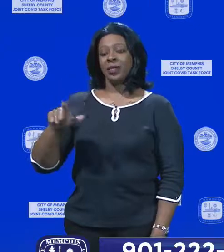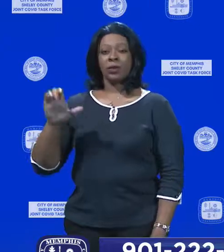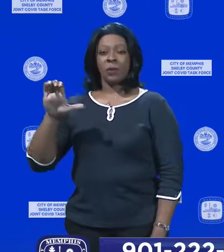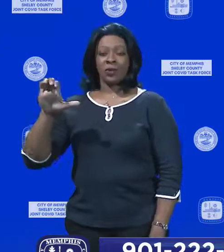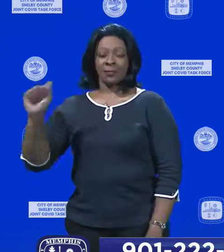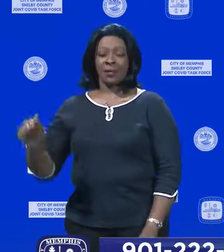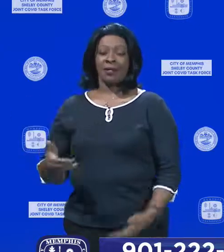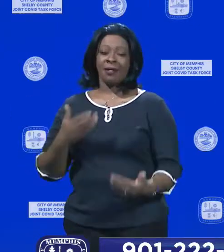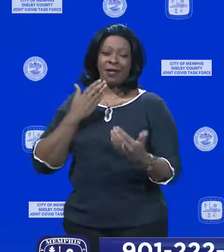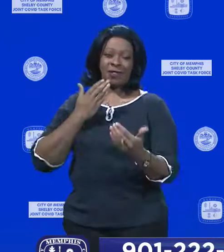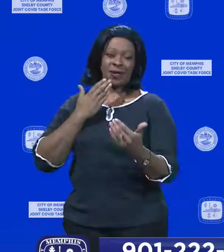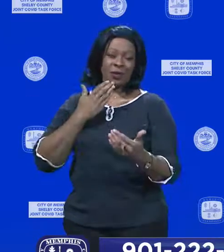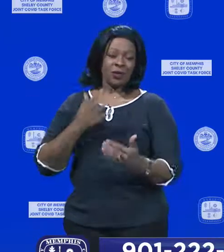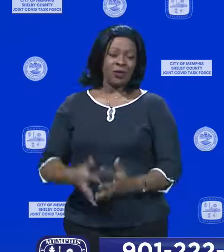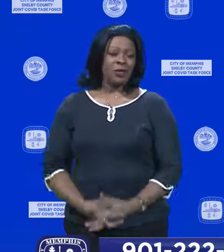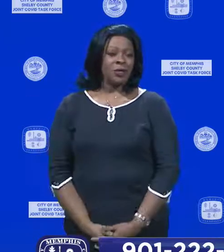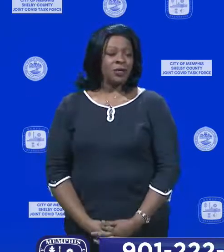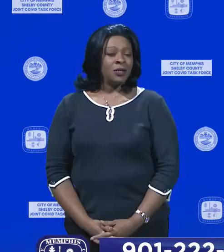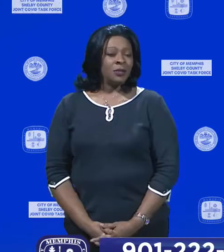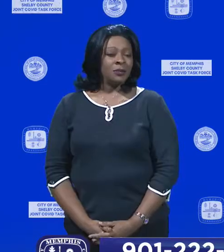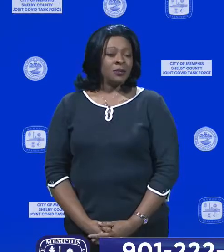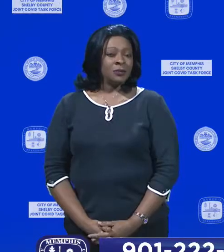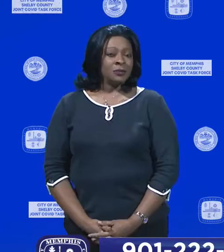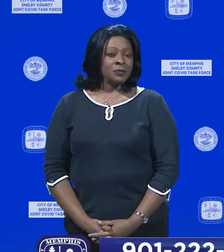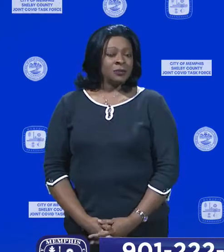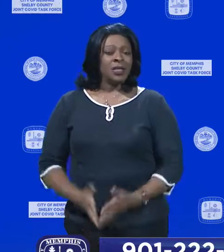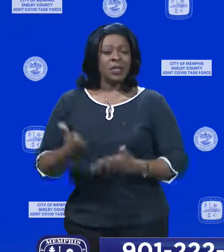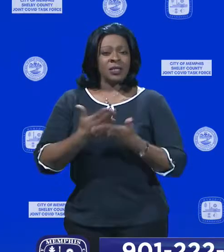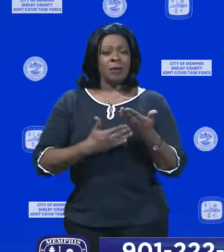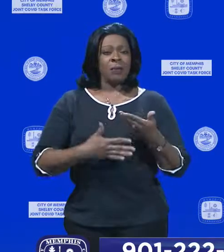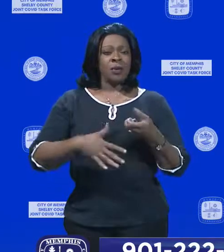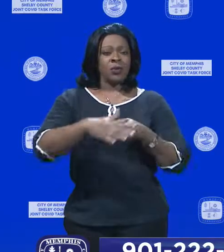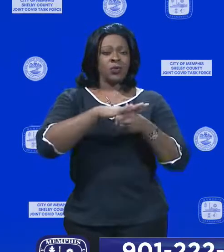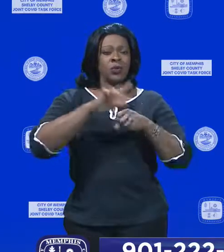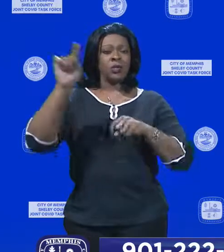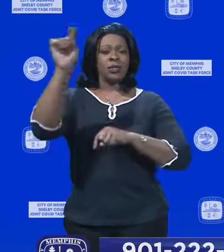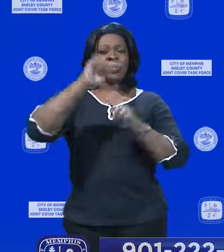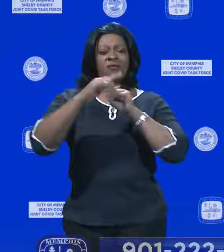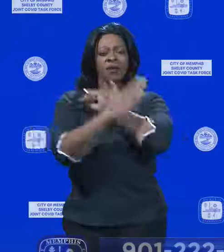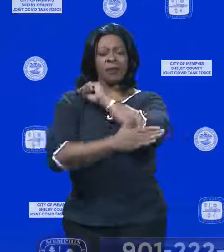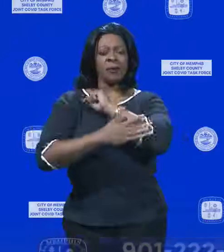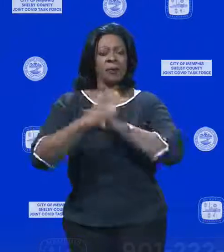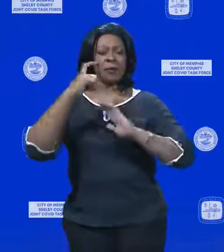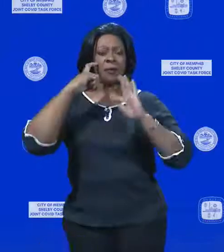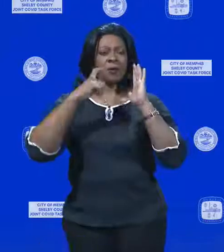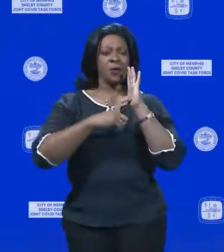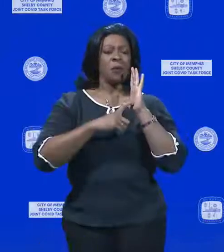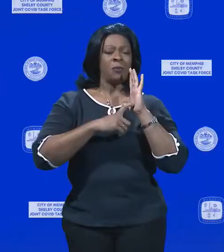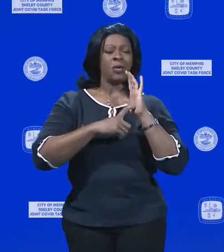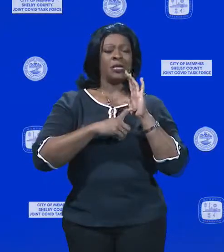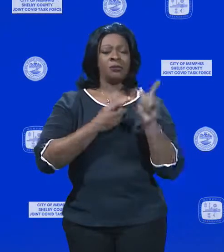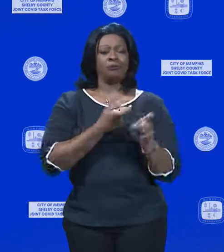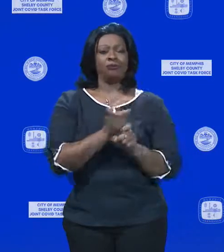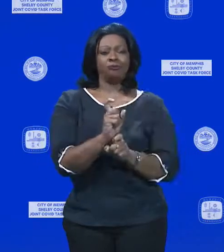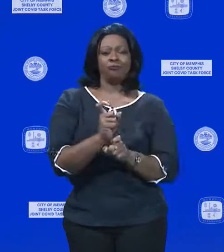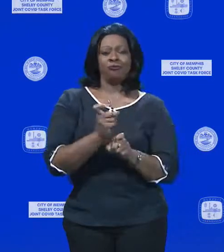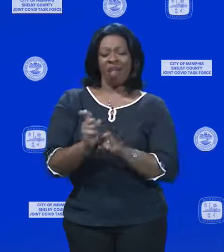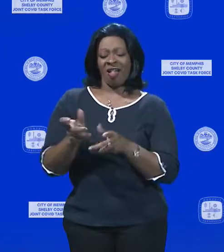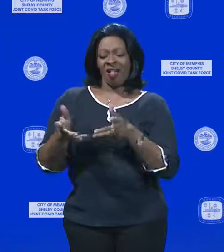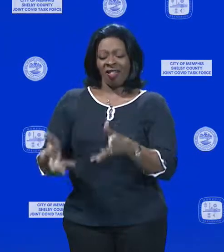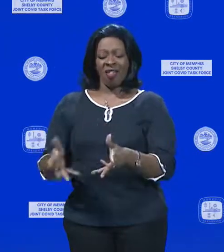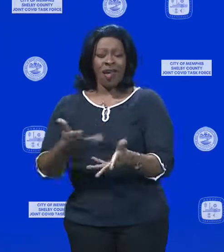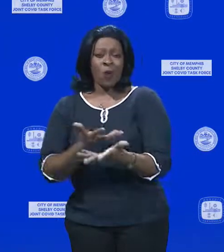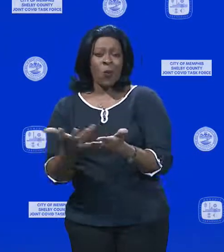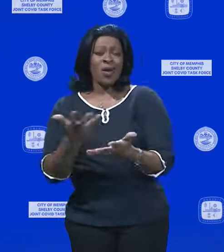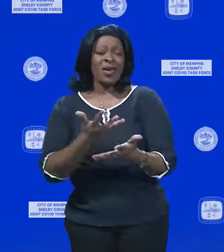Yes, thank you. So some jurisdictions around the country have seen spoilage of vaccine inventory related to